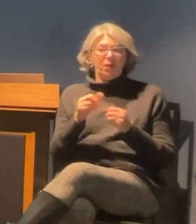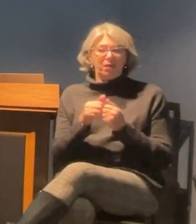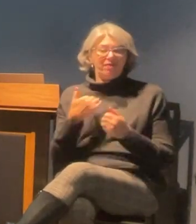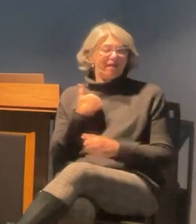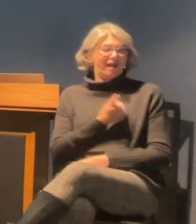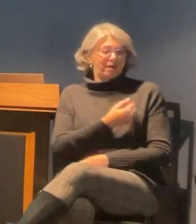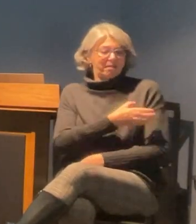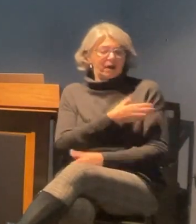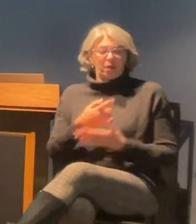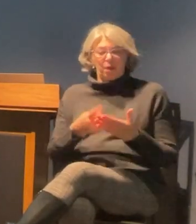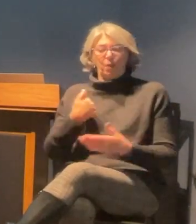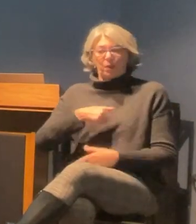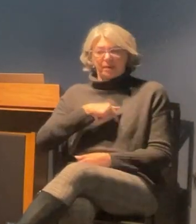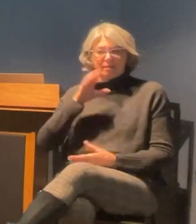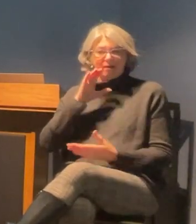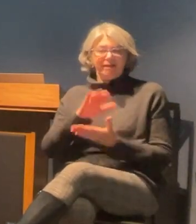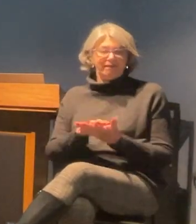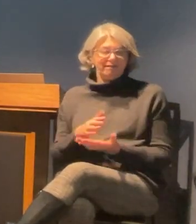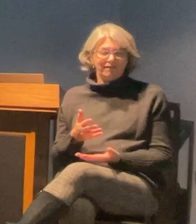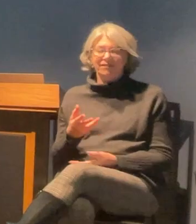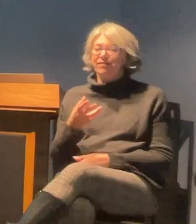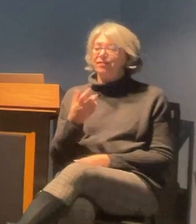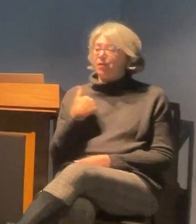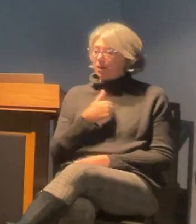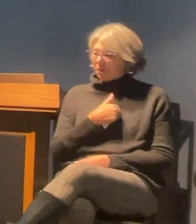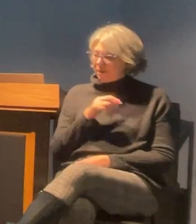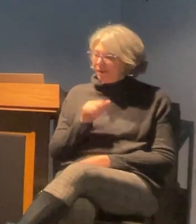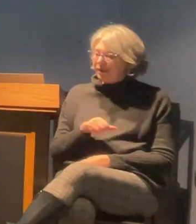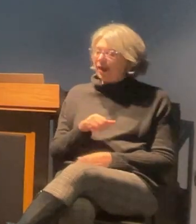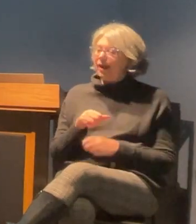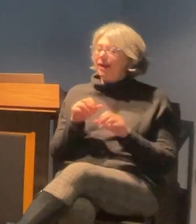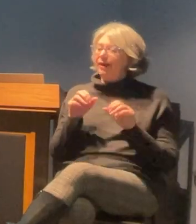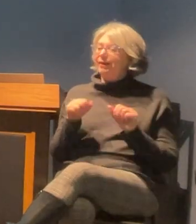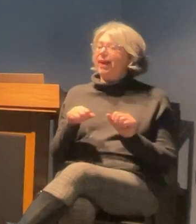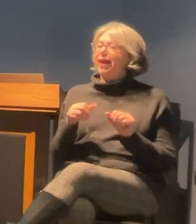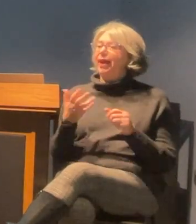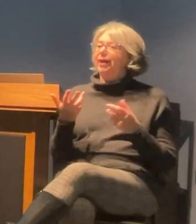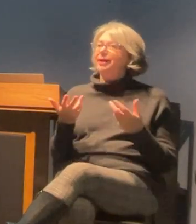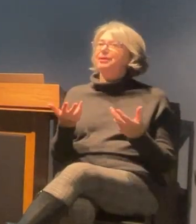for what we believe in, and we can